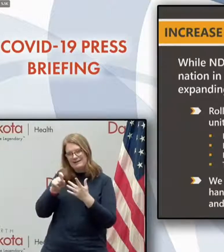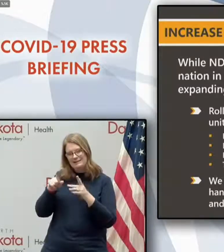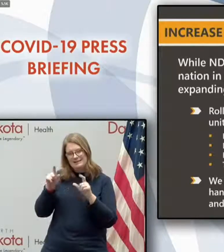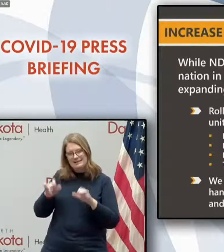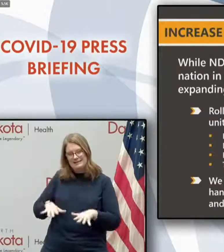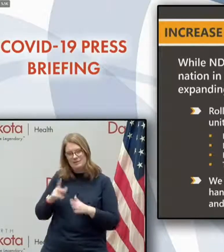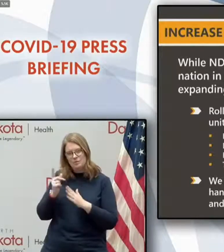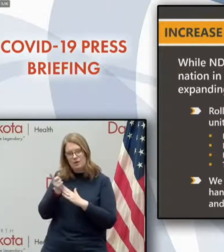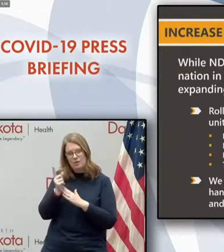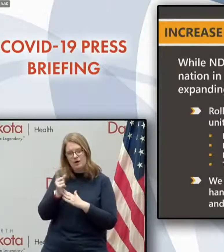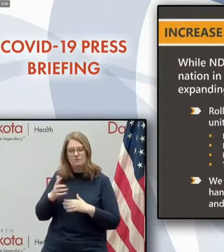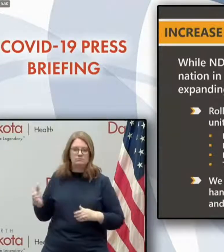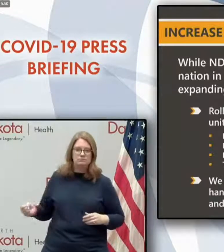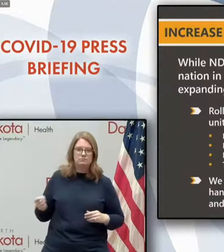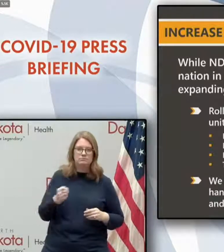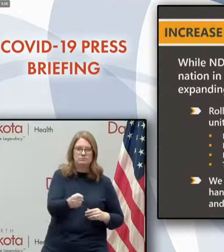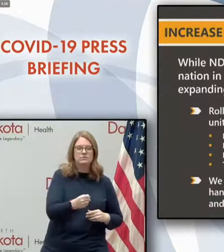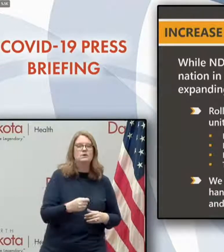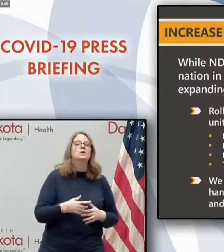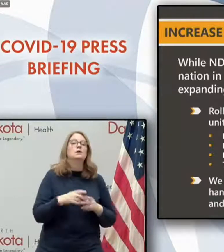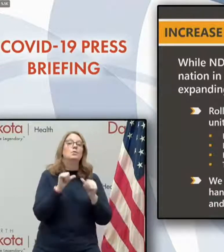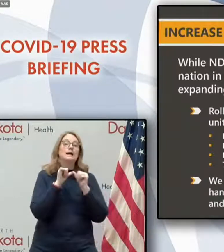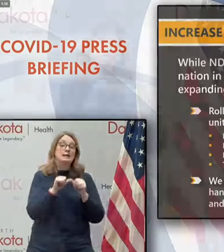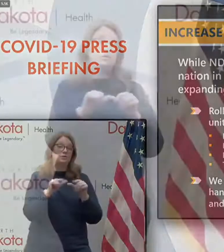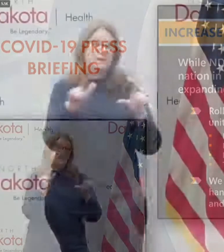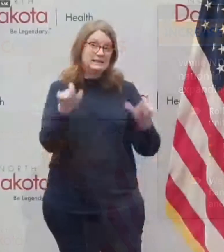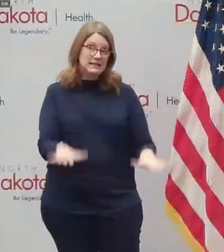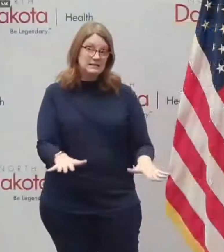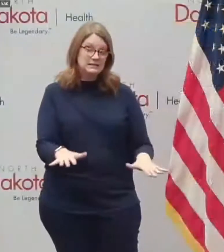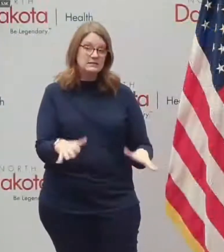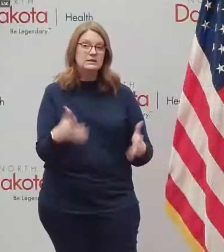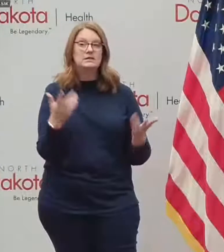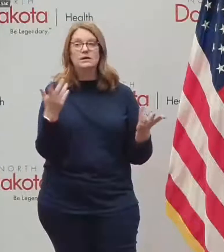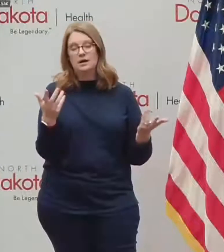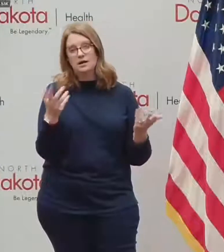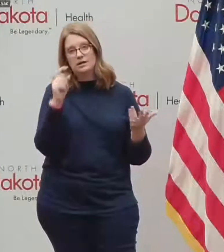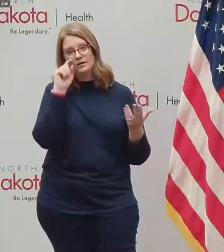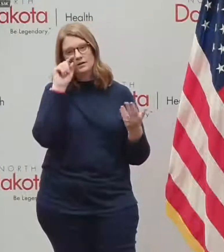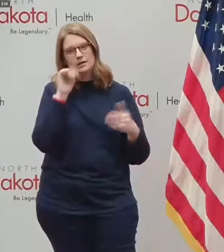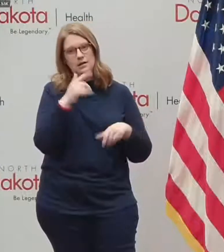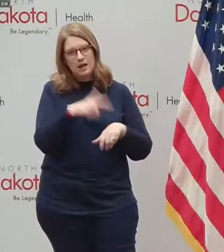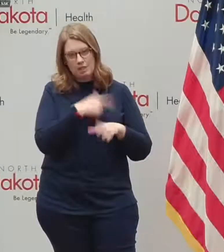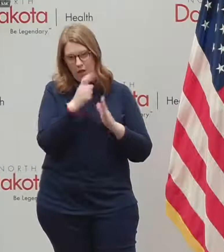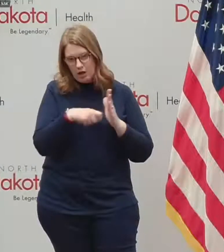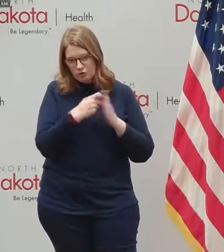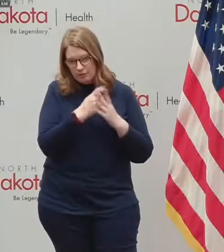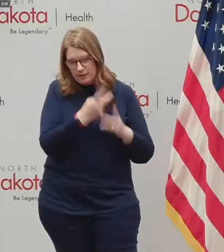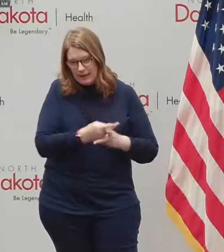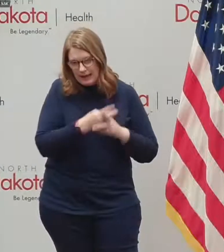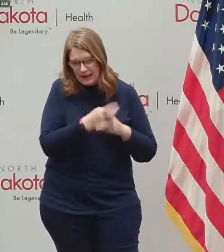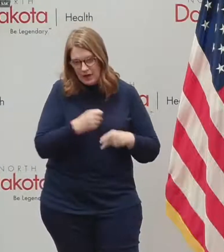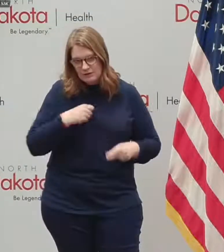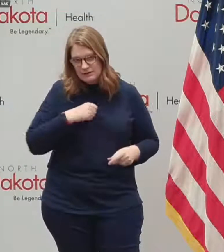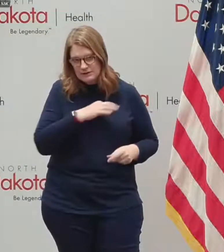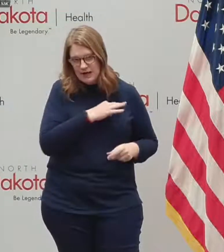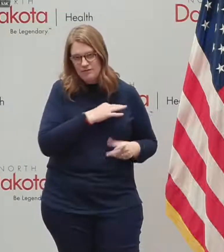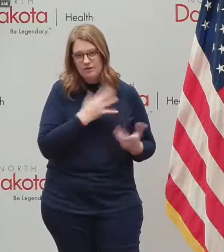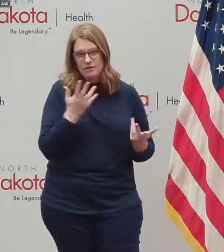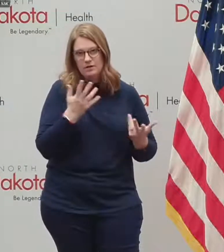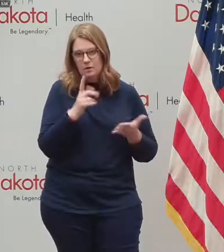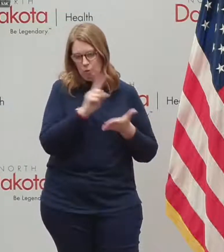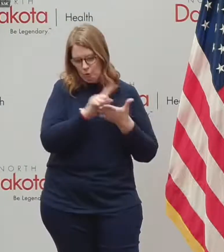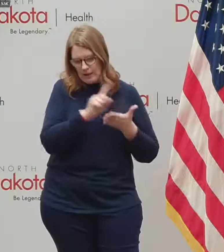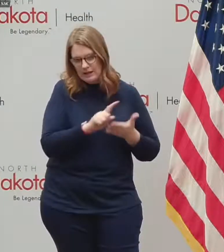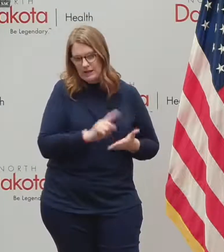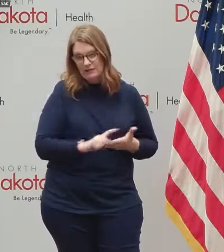healthcare. We'll continue to do the testing that we're doing, long-term care staff that we've been doing. We've been doing that weekly.